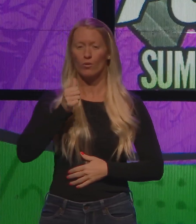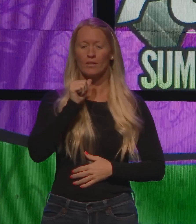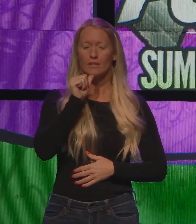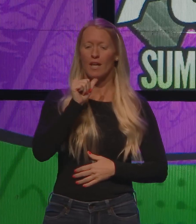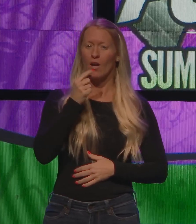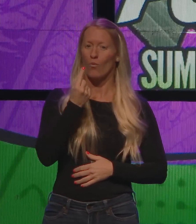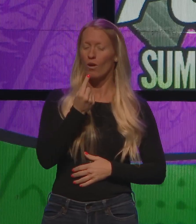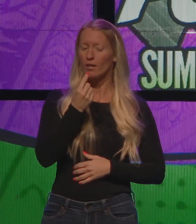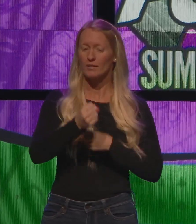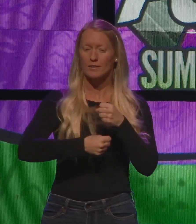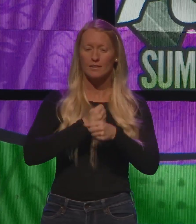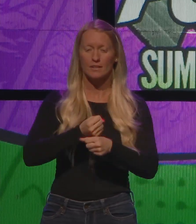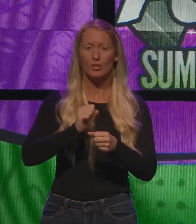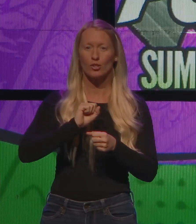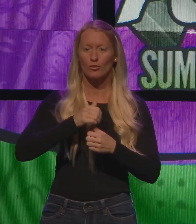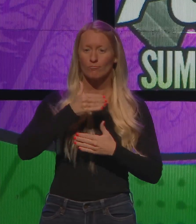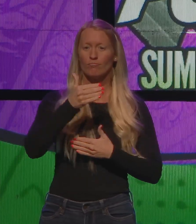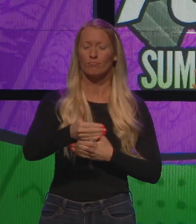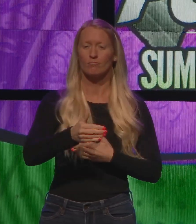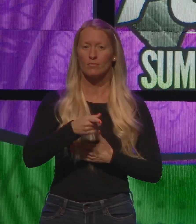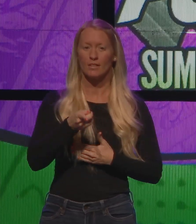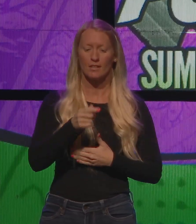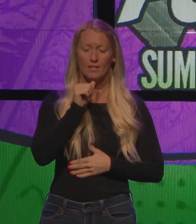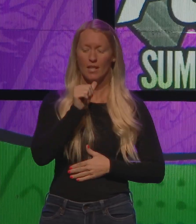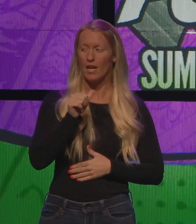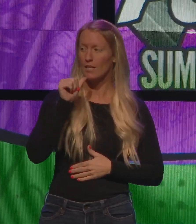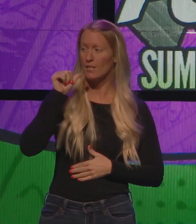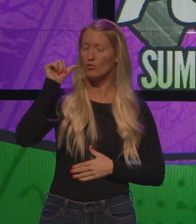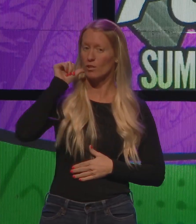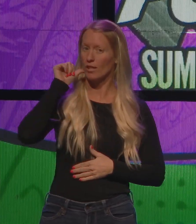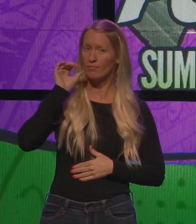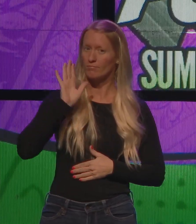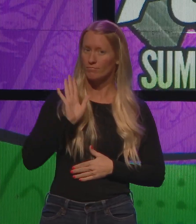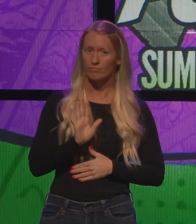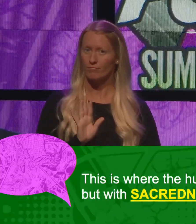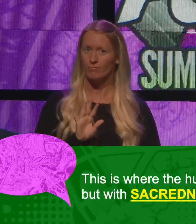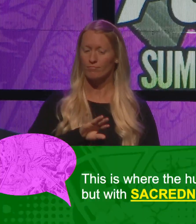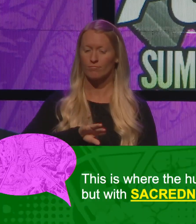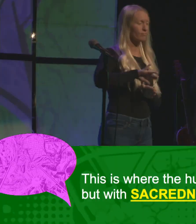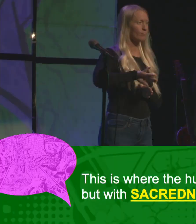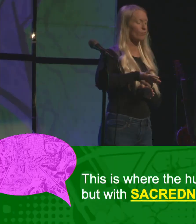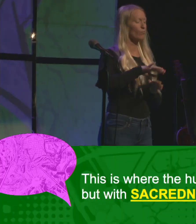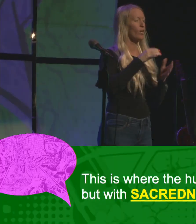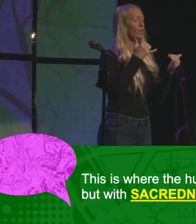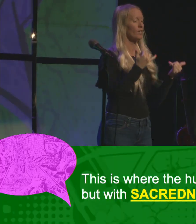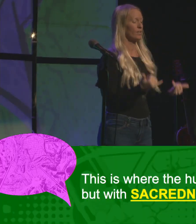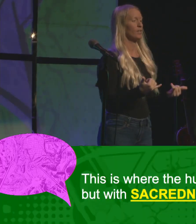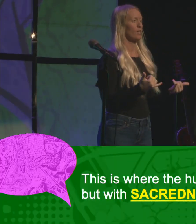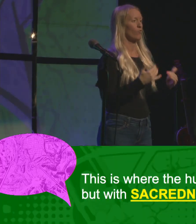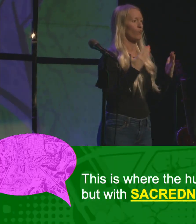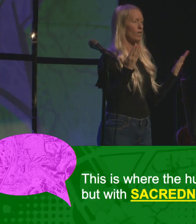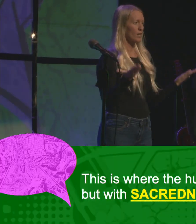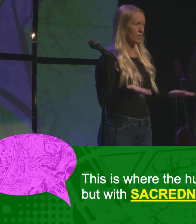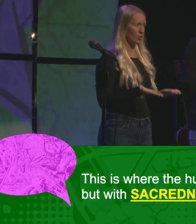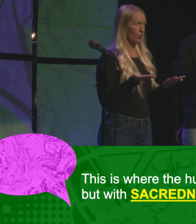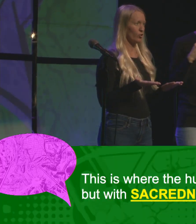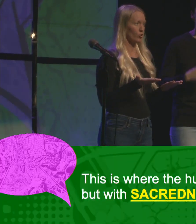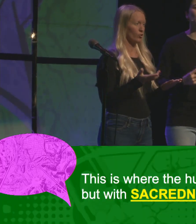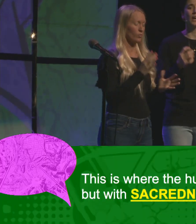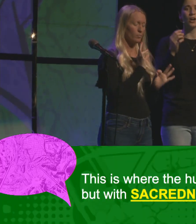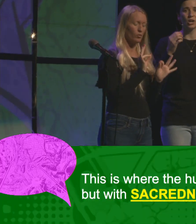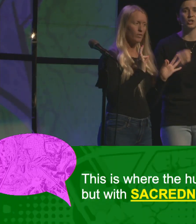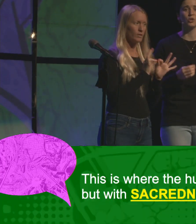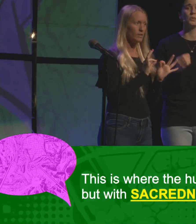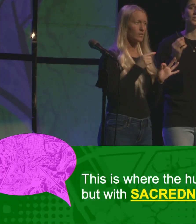who you were yesterday, but right here and right now. This is where our human story begins. This